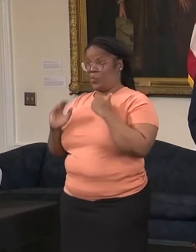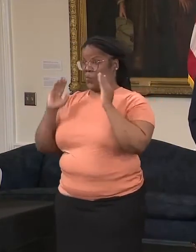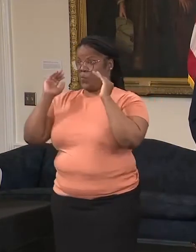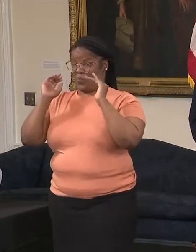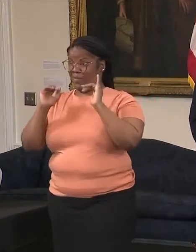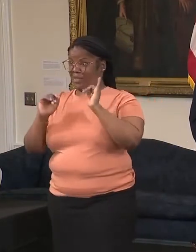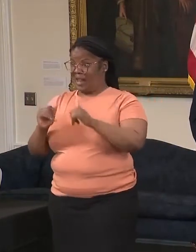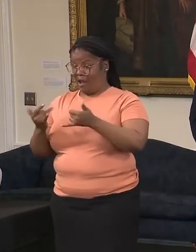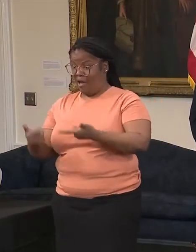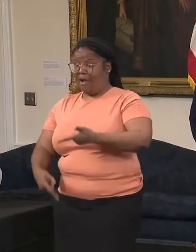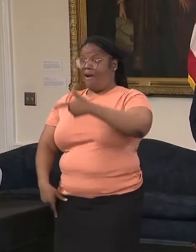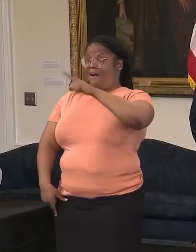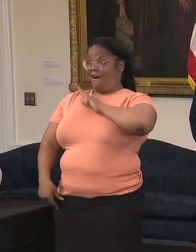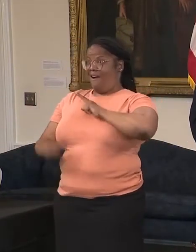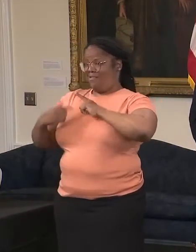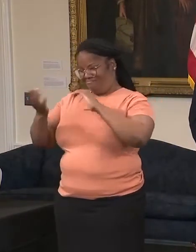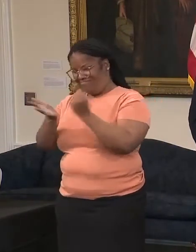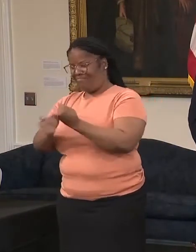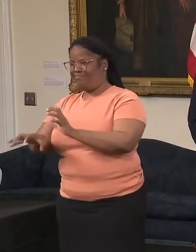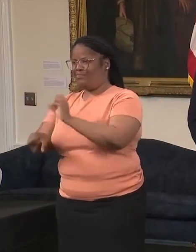will be signing up and getting vaccinated.